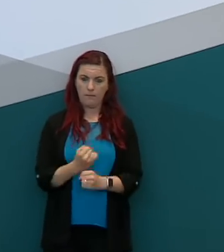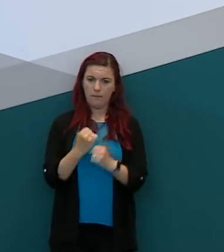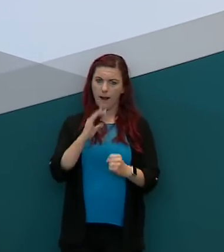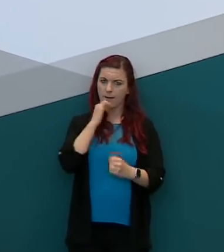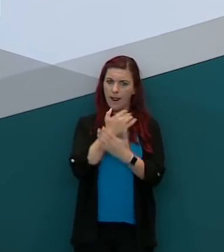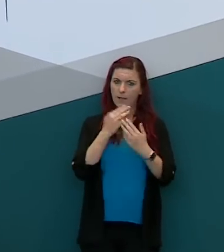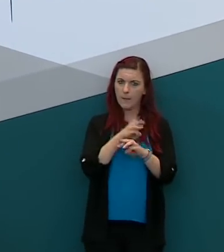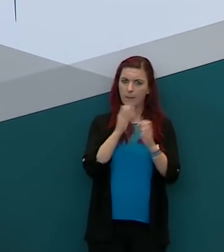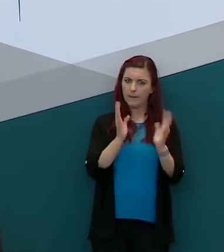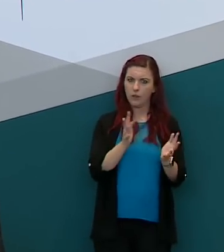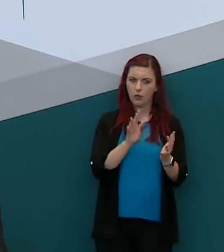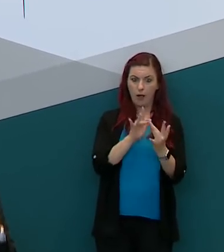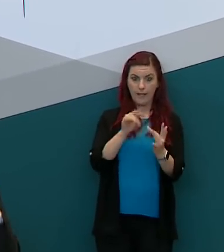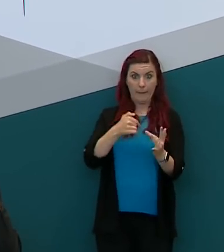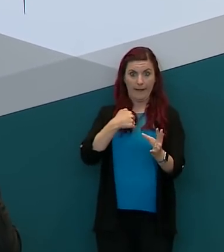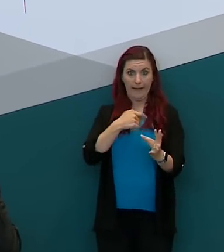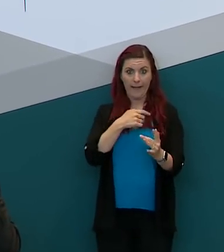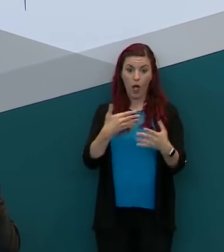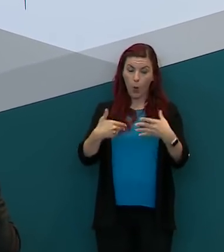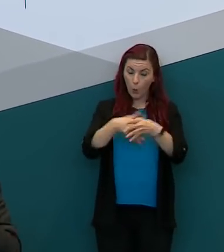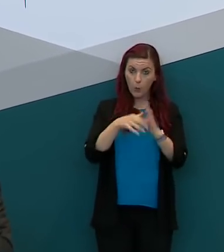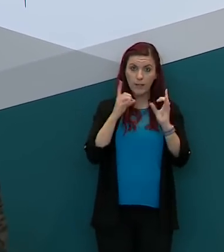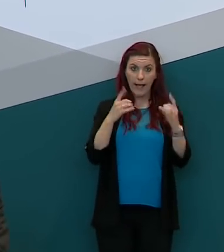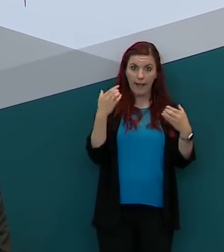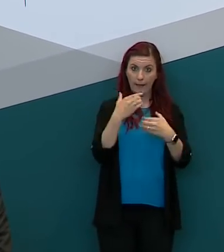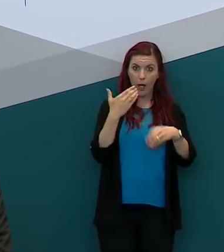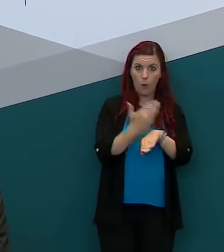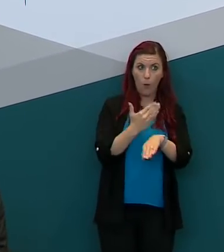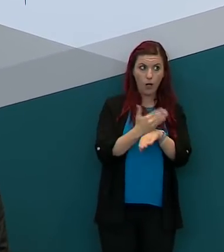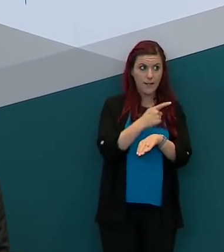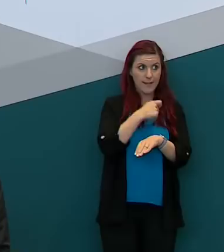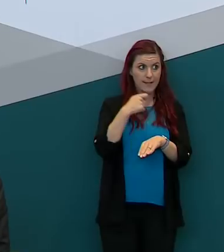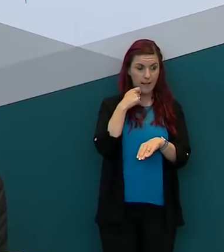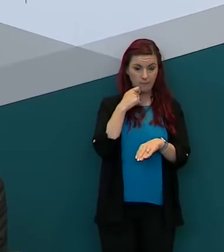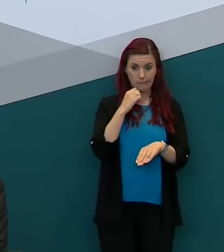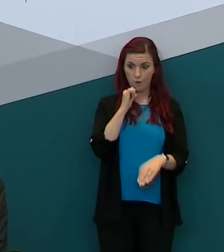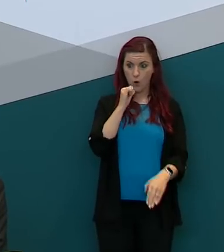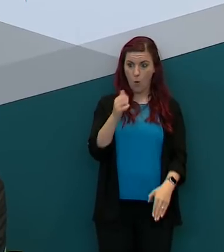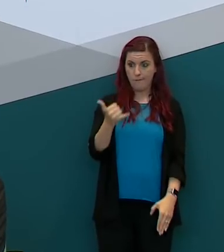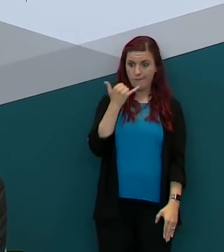me, including healthcare workers who live together, who say that they've had no